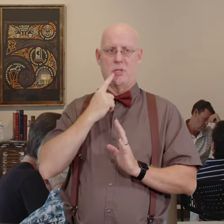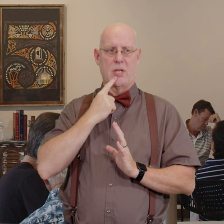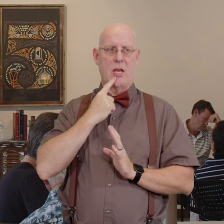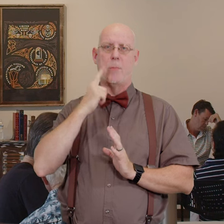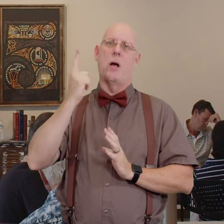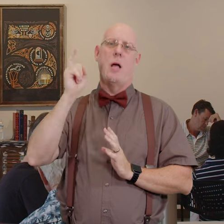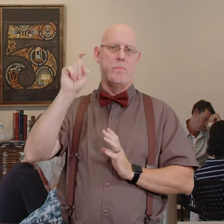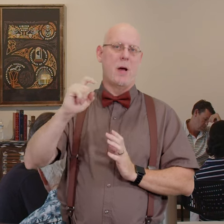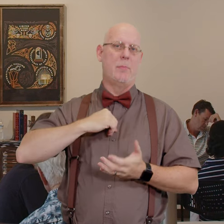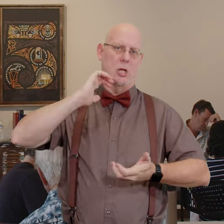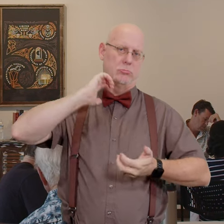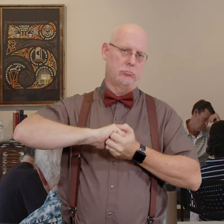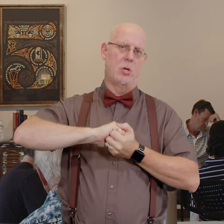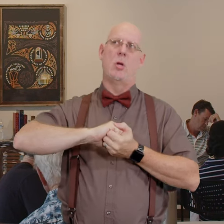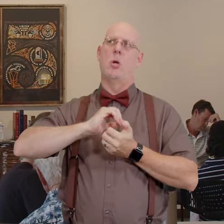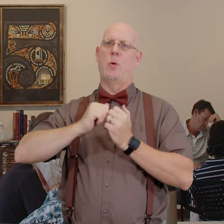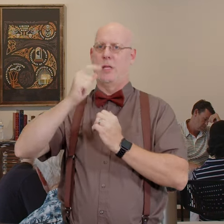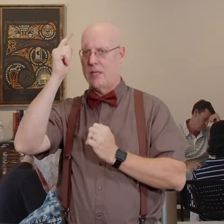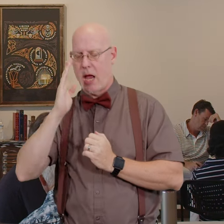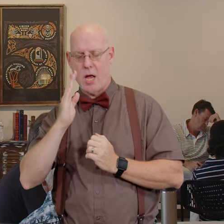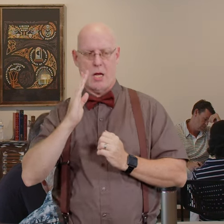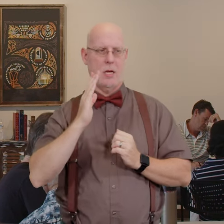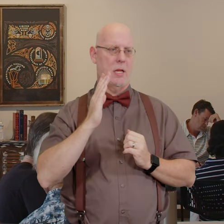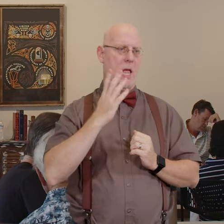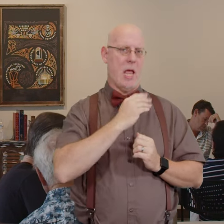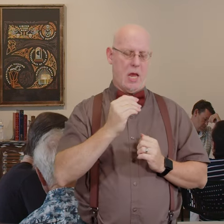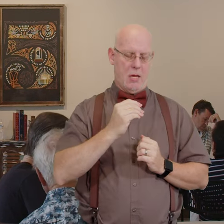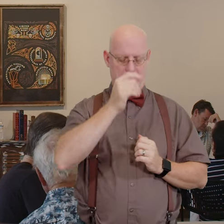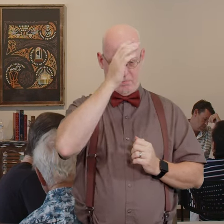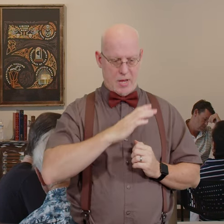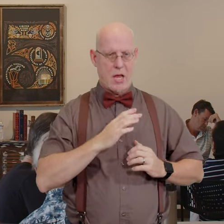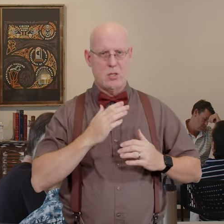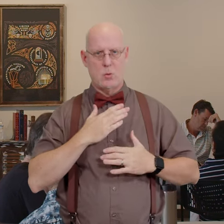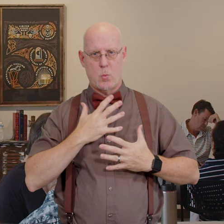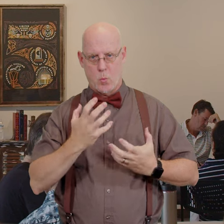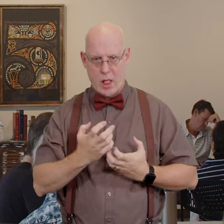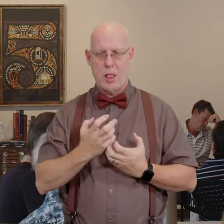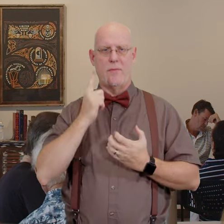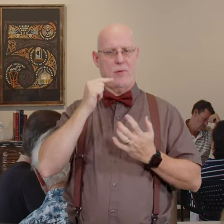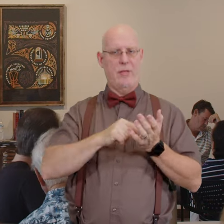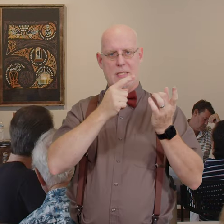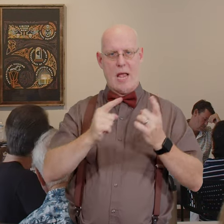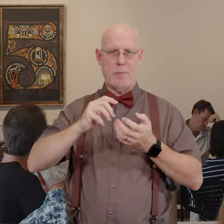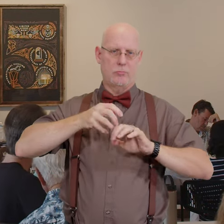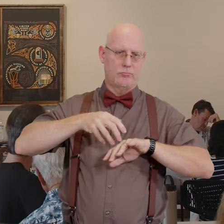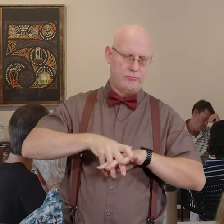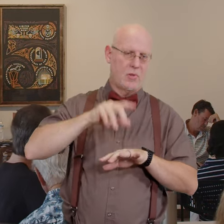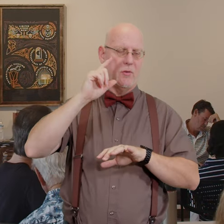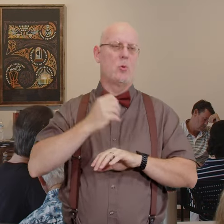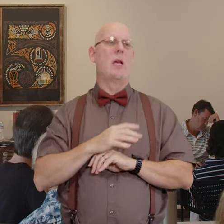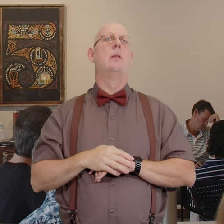They would just say there has to be a joint effort conducted between the will of God and the will of man in order for this grace to take